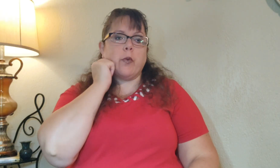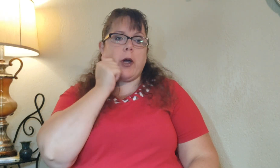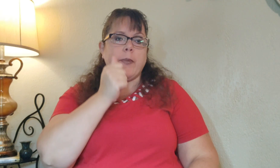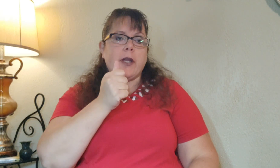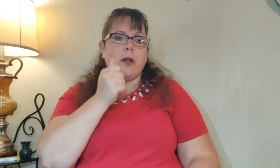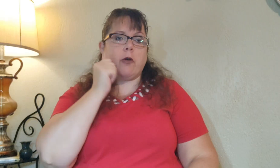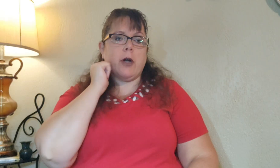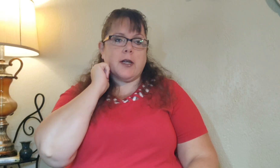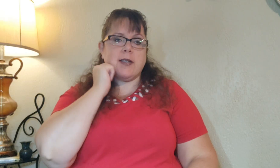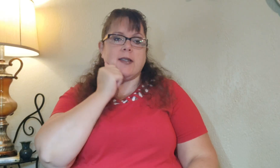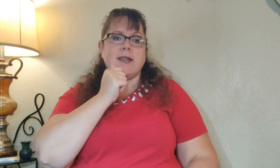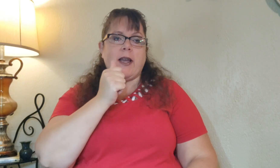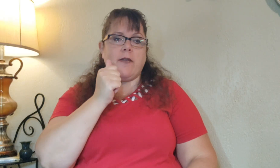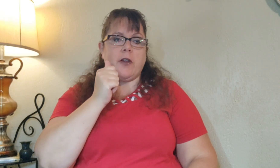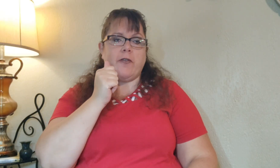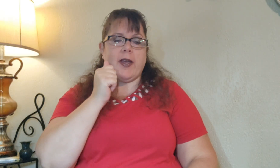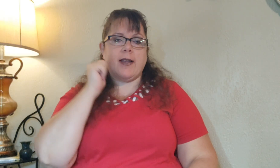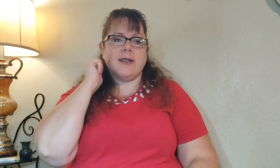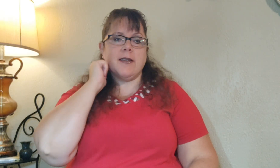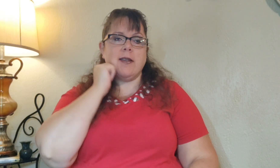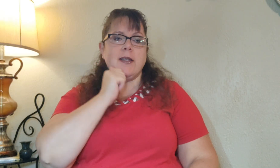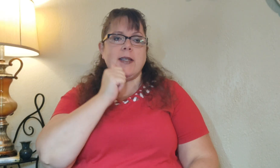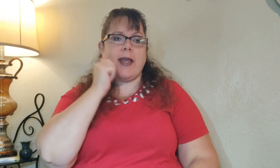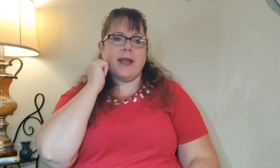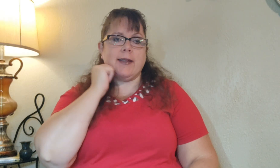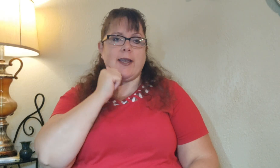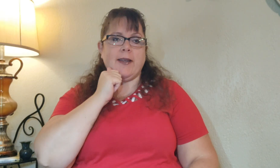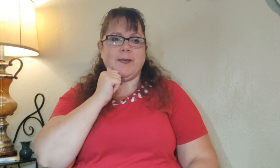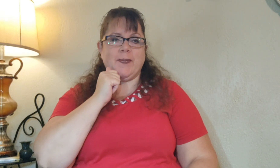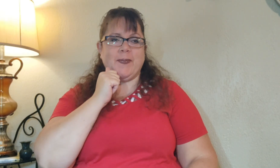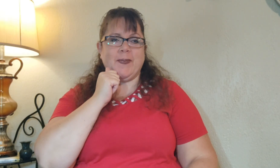rub it across the side of your face. Daily.